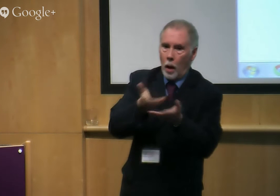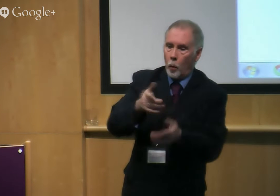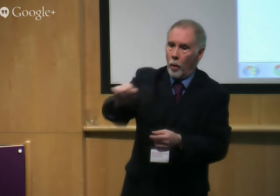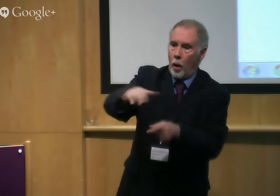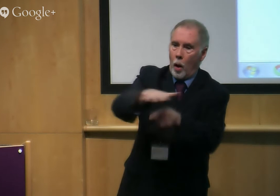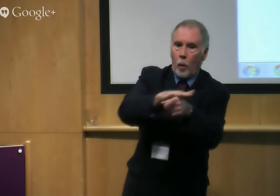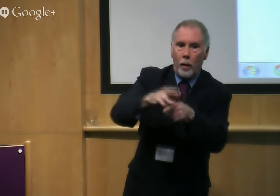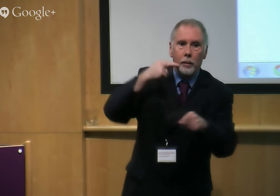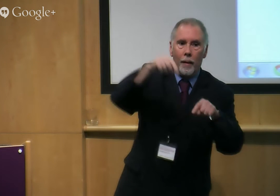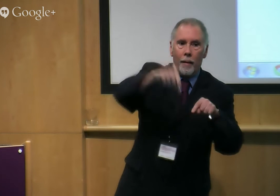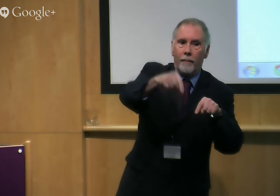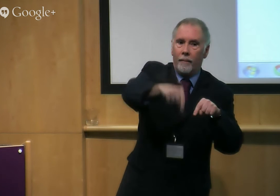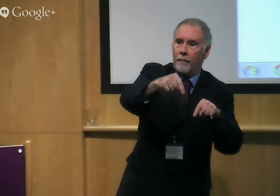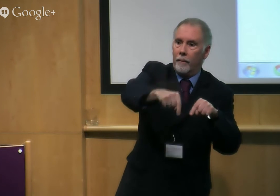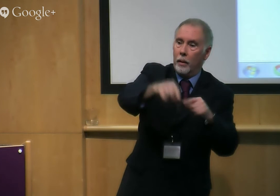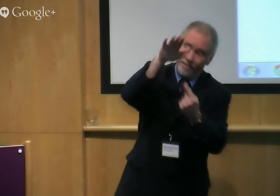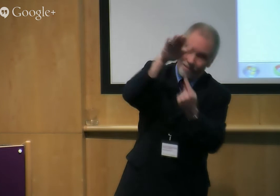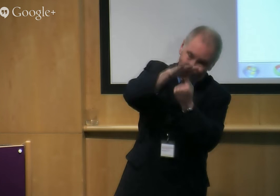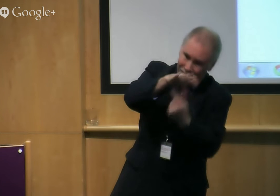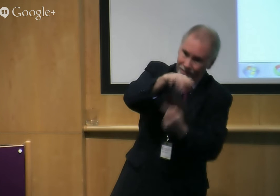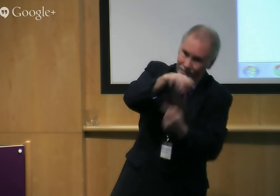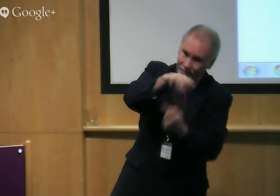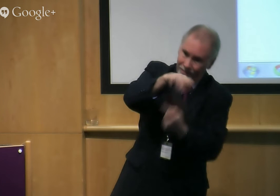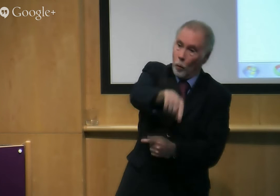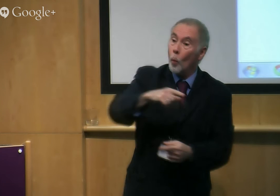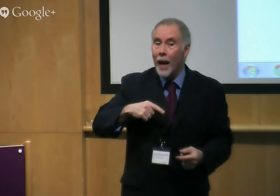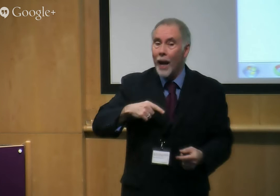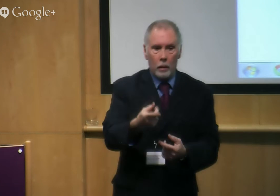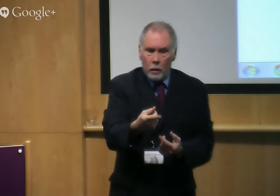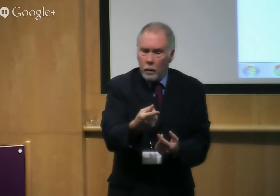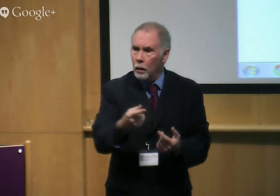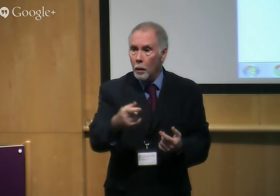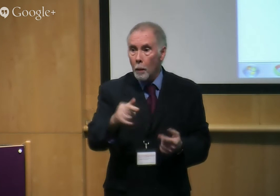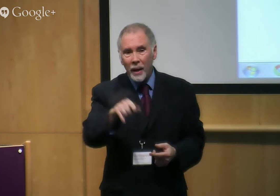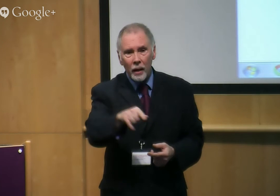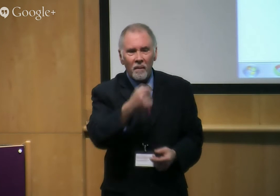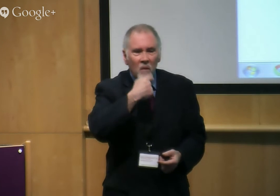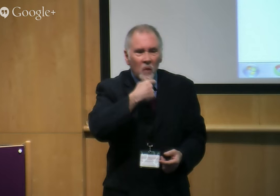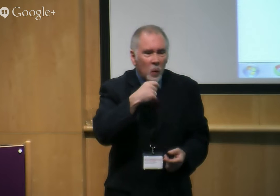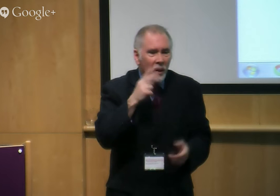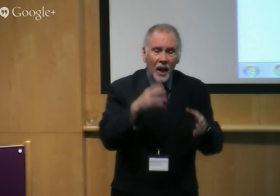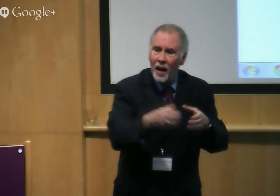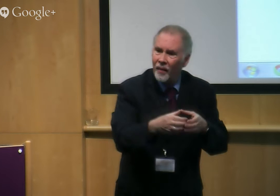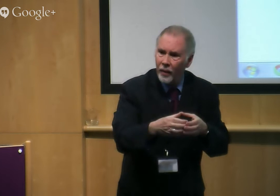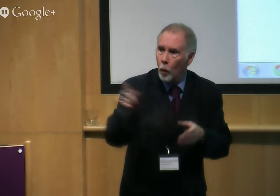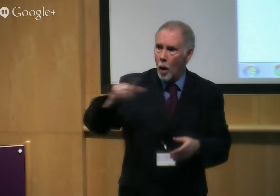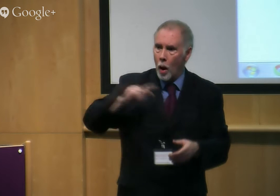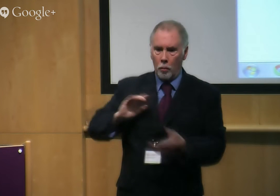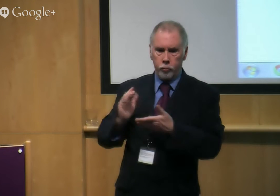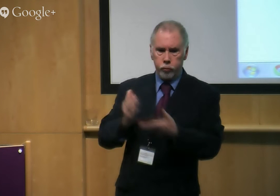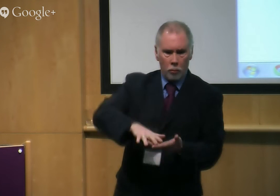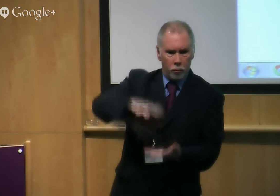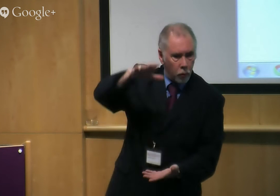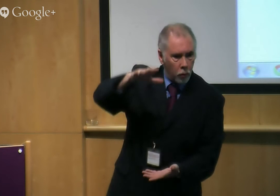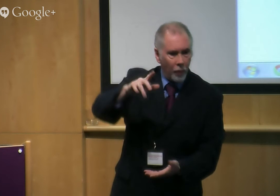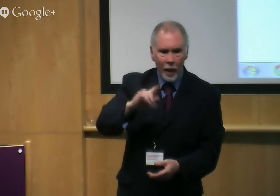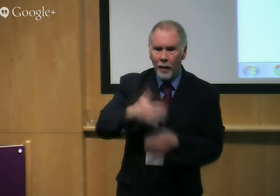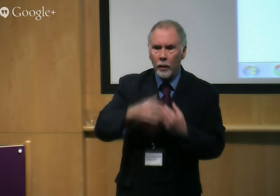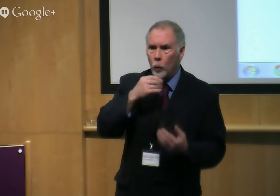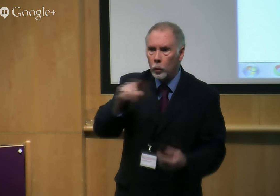hospitals to be able to see what it is that they should be doing. Are they doing? Now, this is incredibly important, because